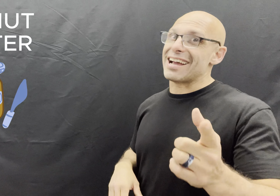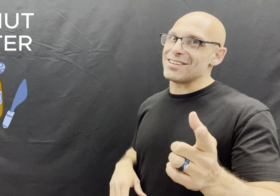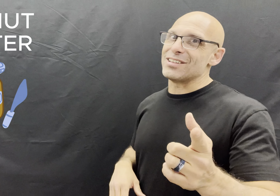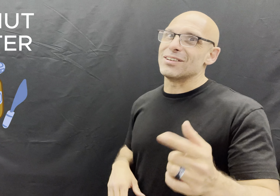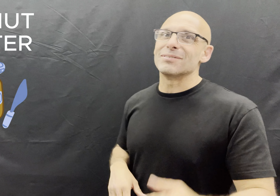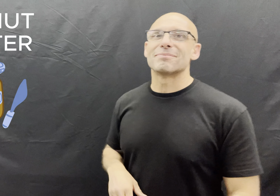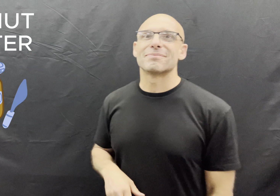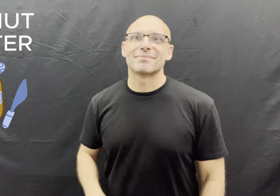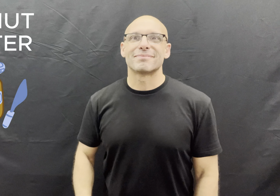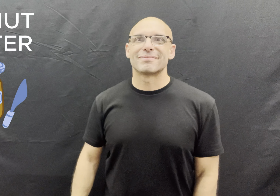you do.